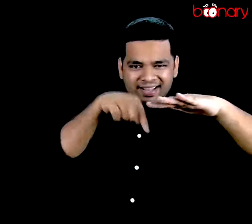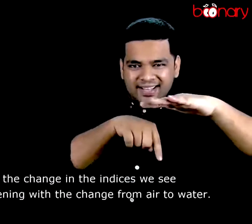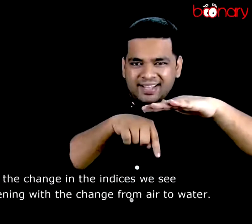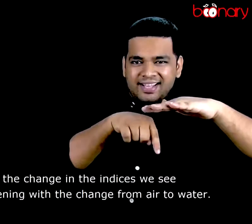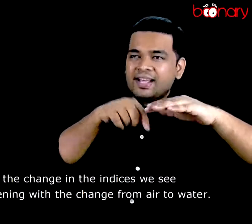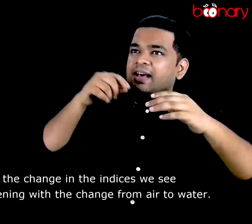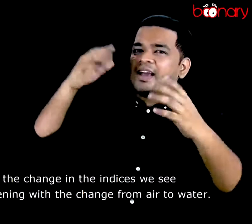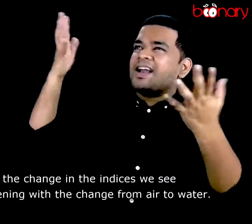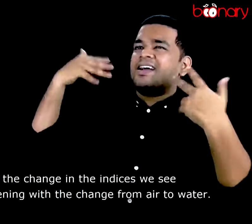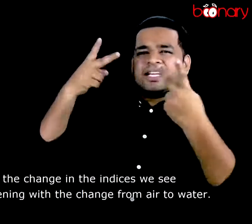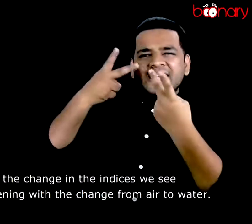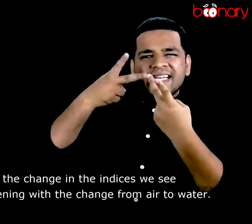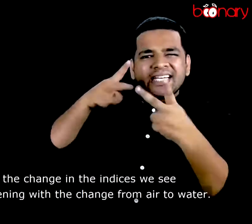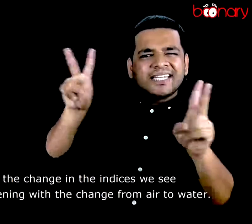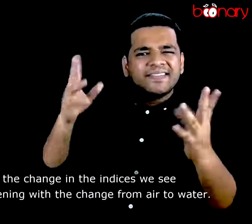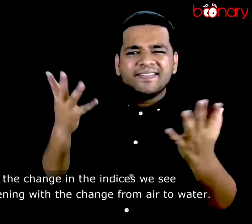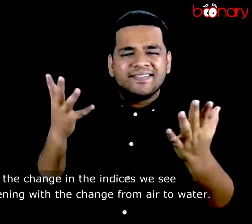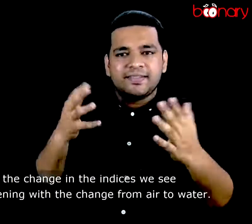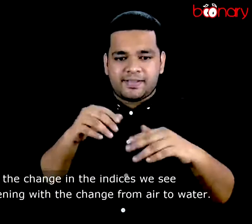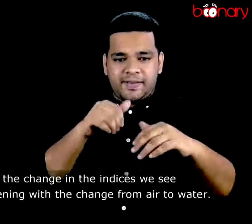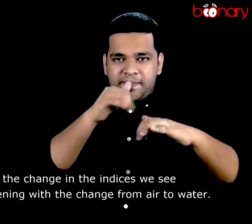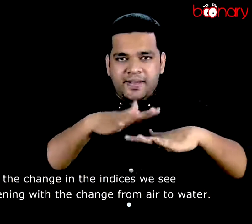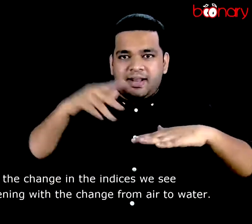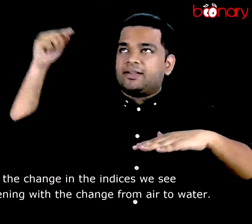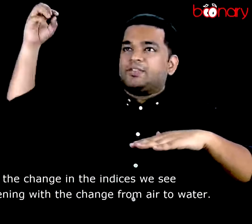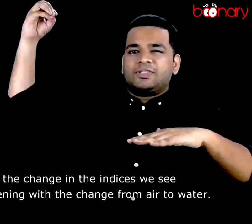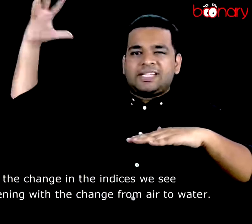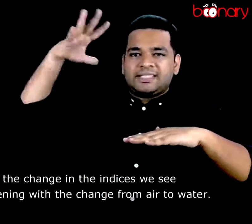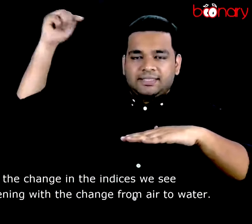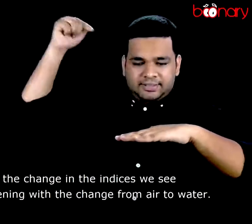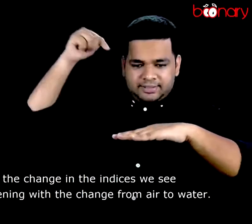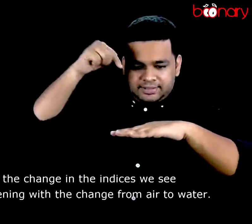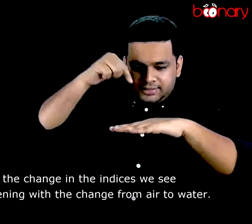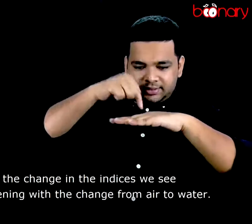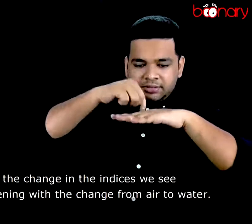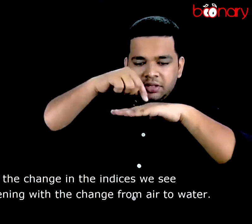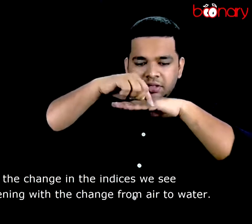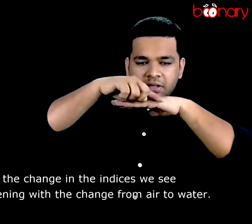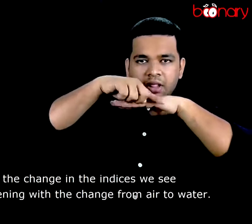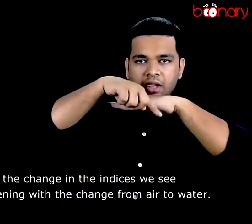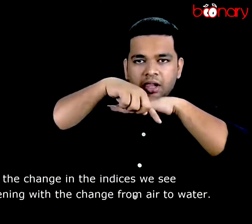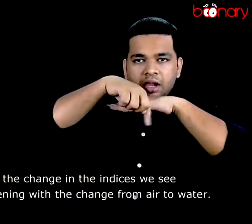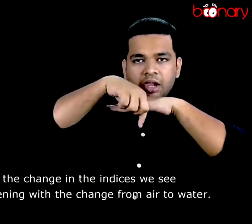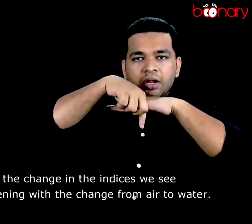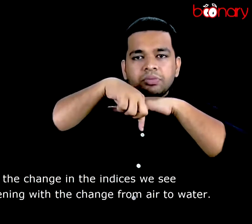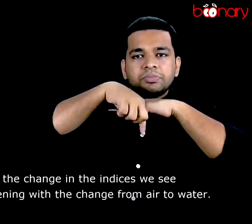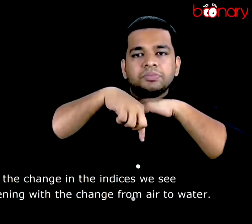1.33. So because of the change in the indices, we see the refraction happening with the change from air to